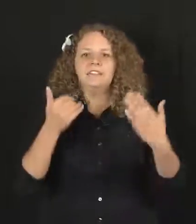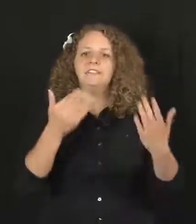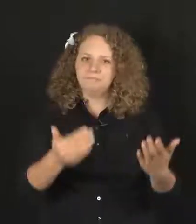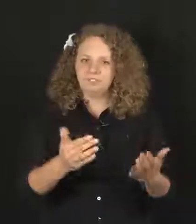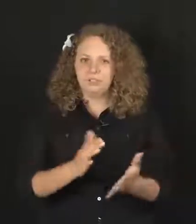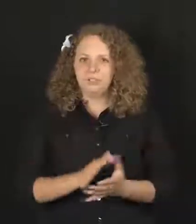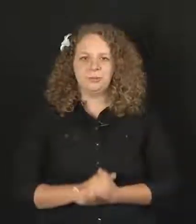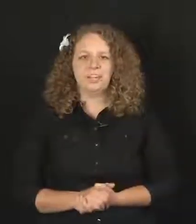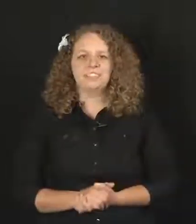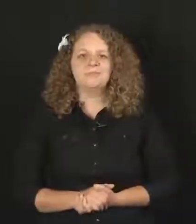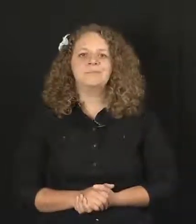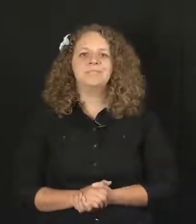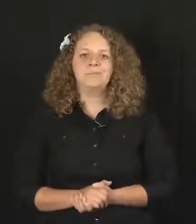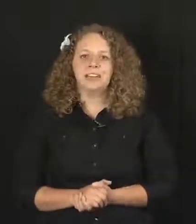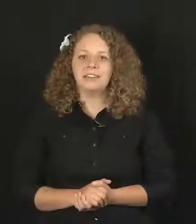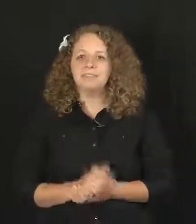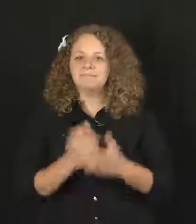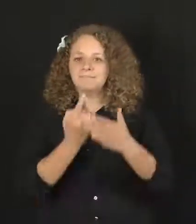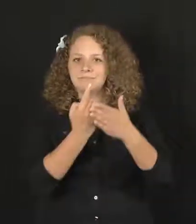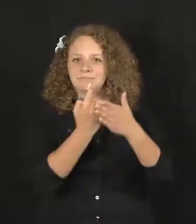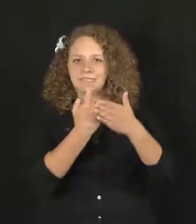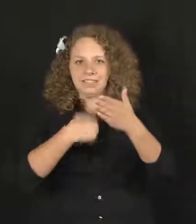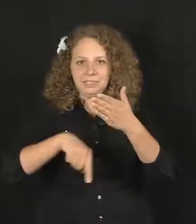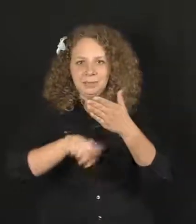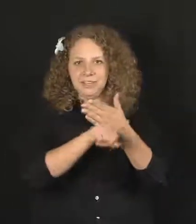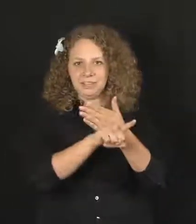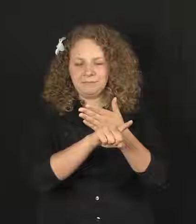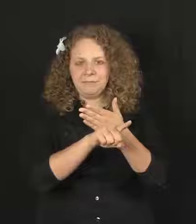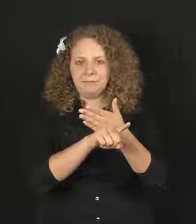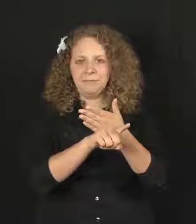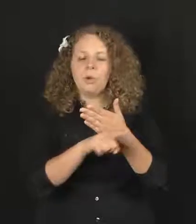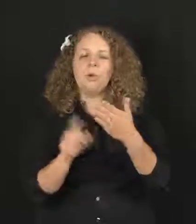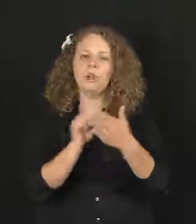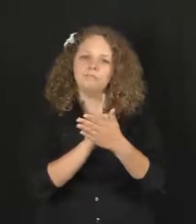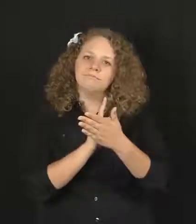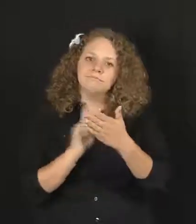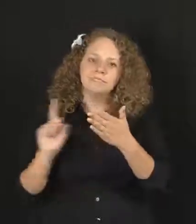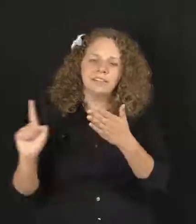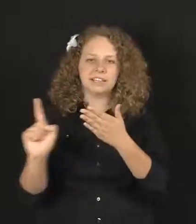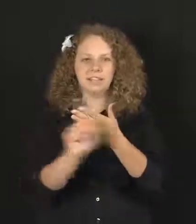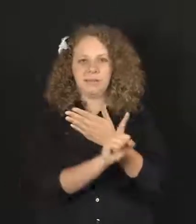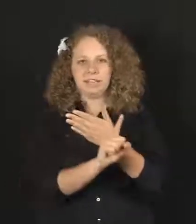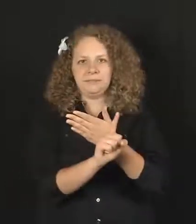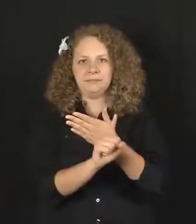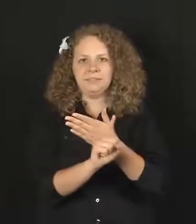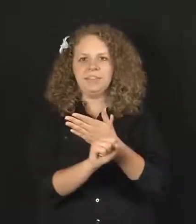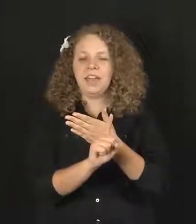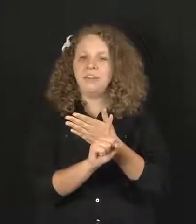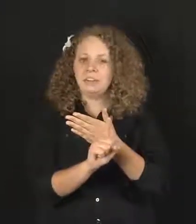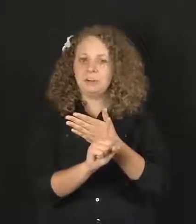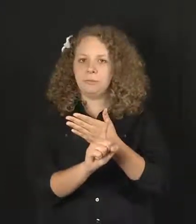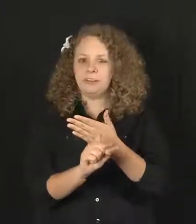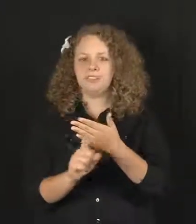in future weeks, you sign next week or next week, and then incorporate the